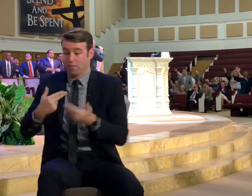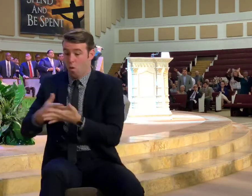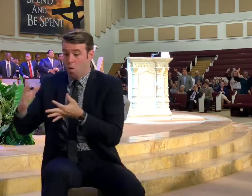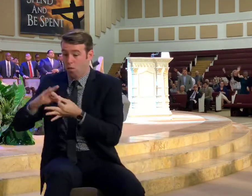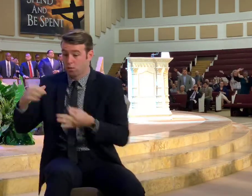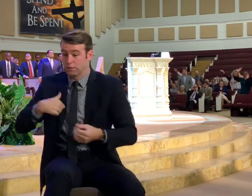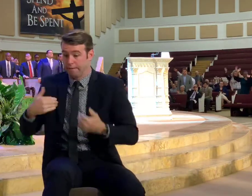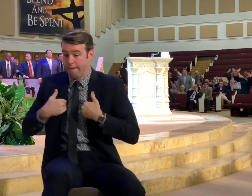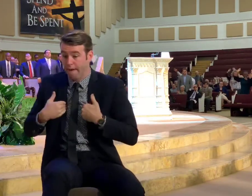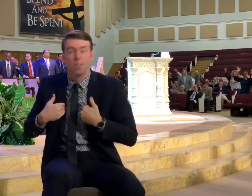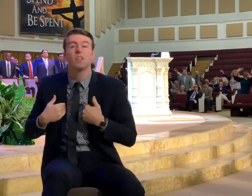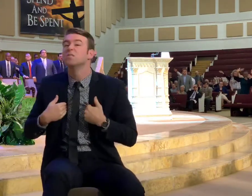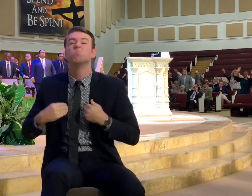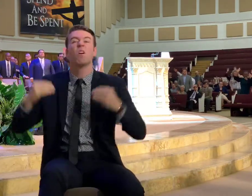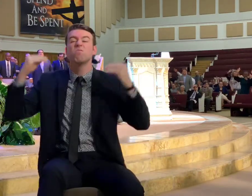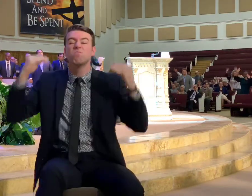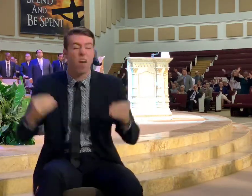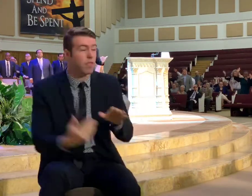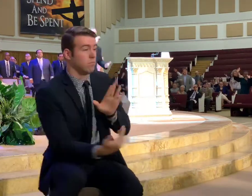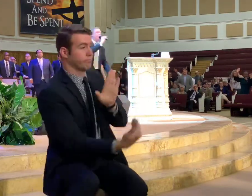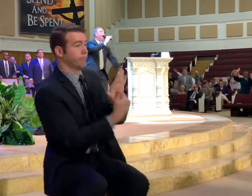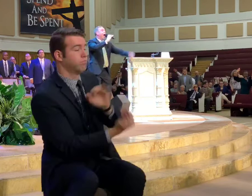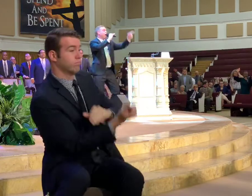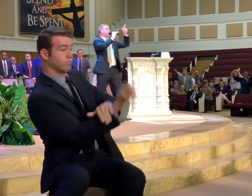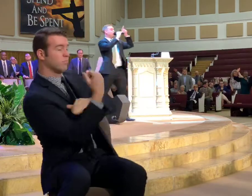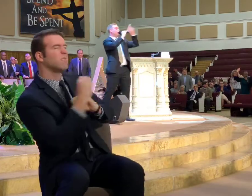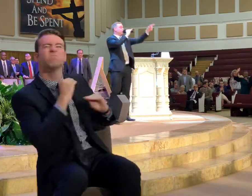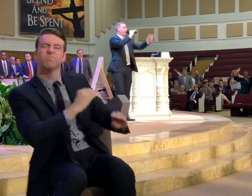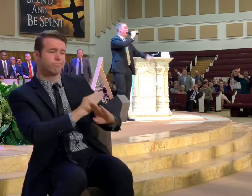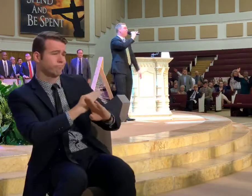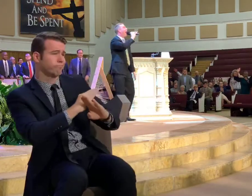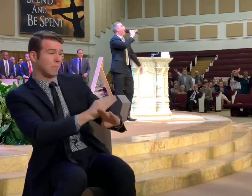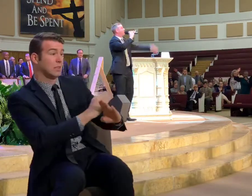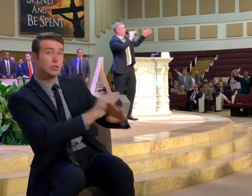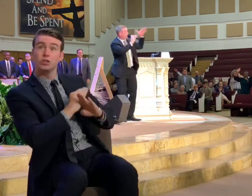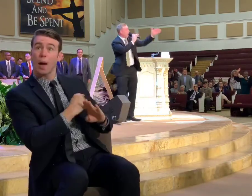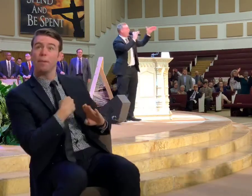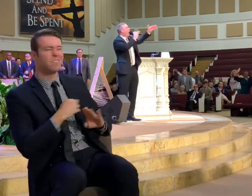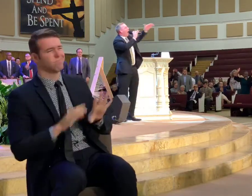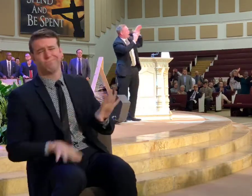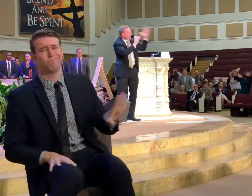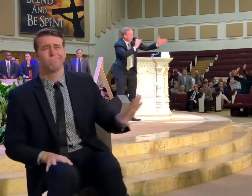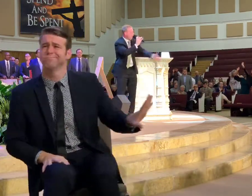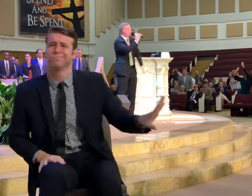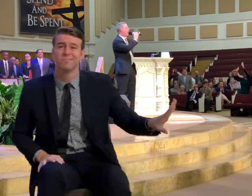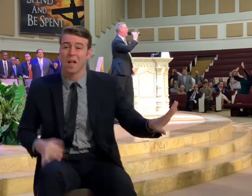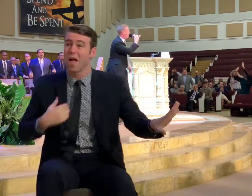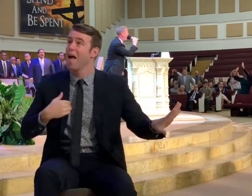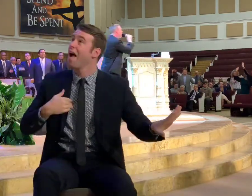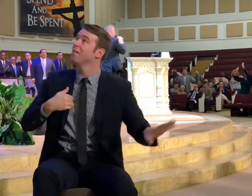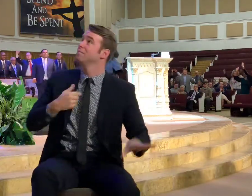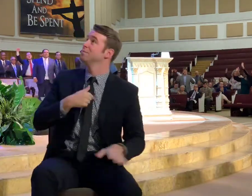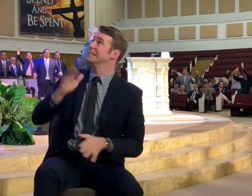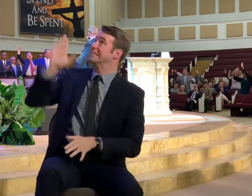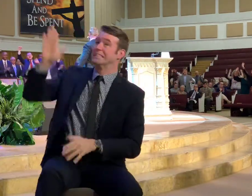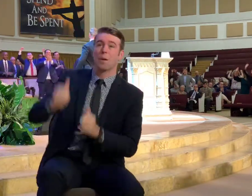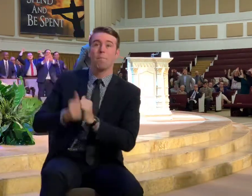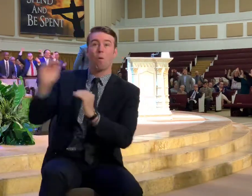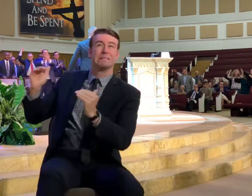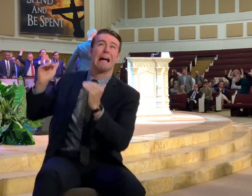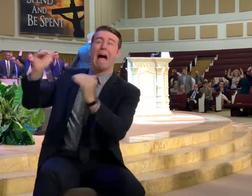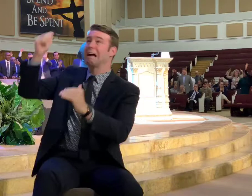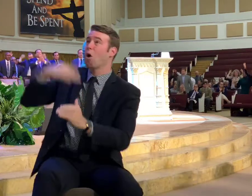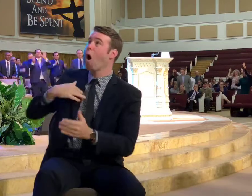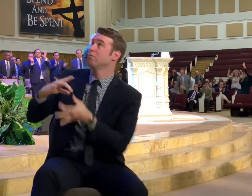Ghost, ain't nobody and nothing and no devil in hell ever going to stop a saint of the Most High God. Oh,